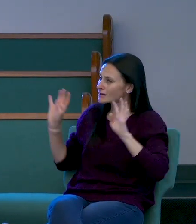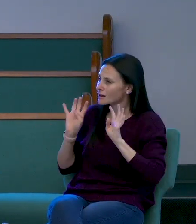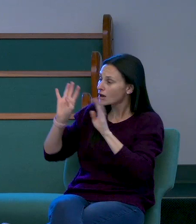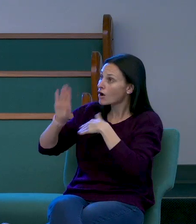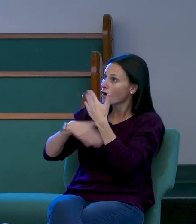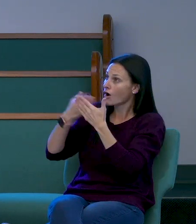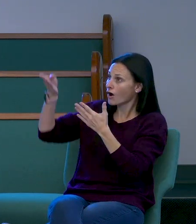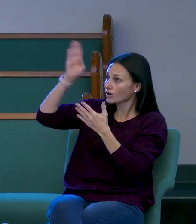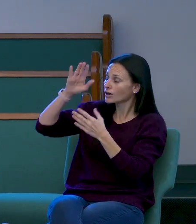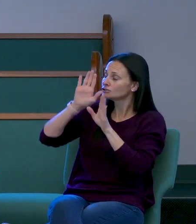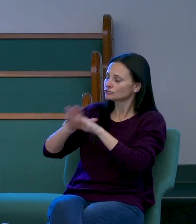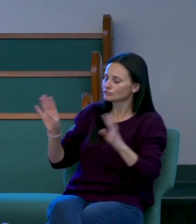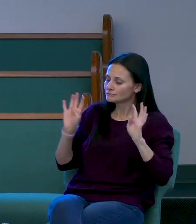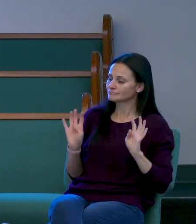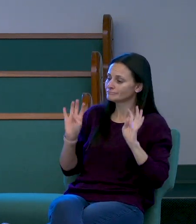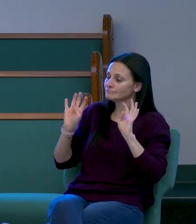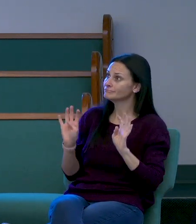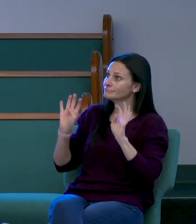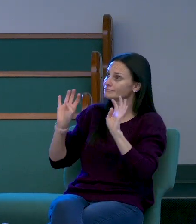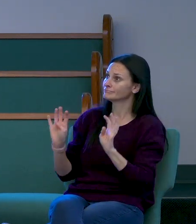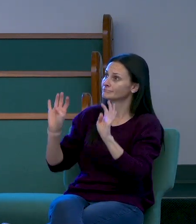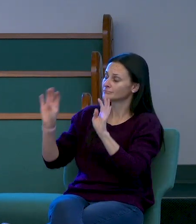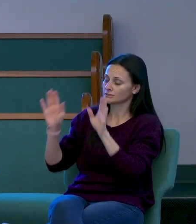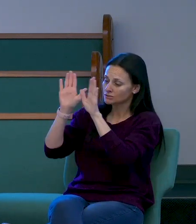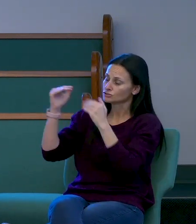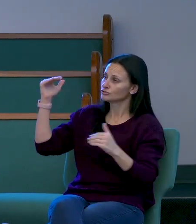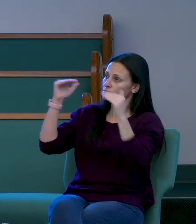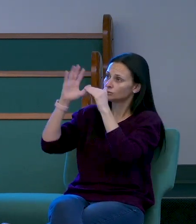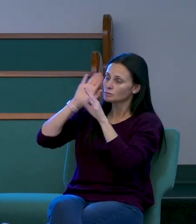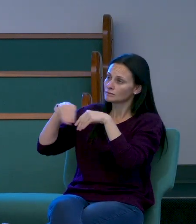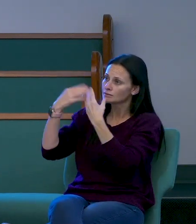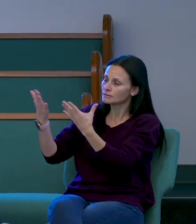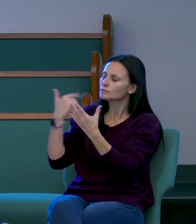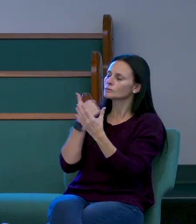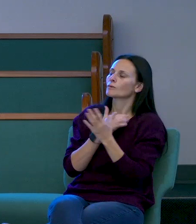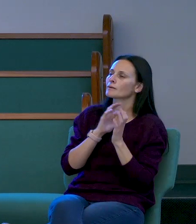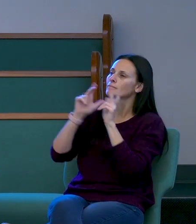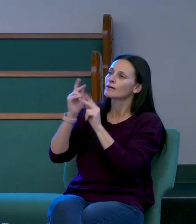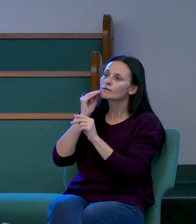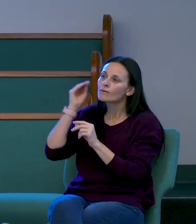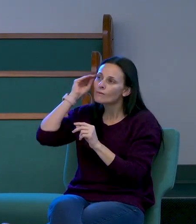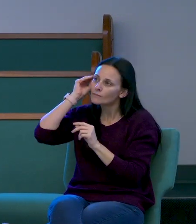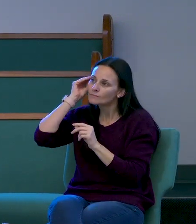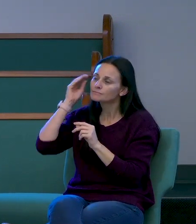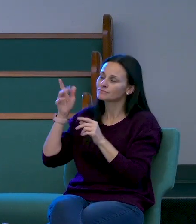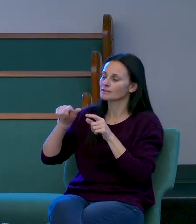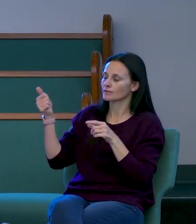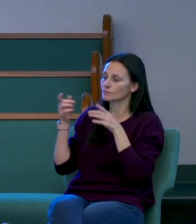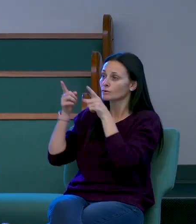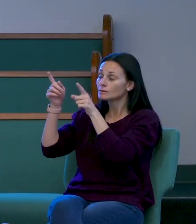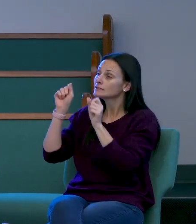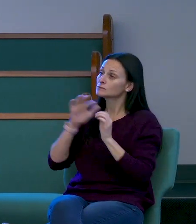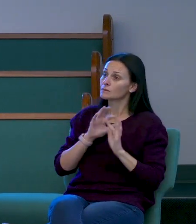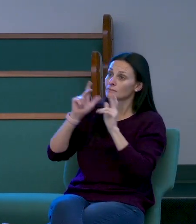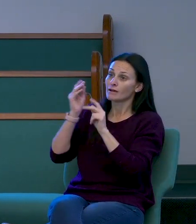children side by side, where justice will shine and love abide. We're headed back home by another road. Yes, we're headed